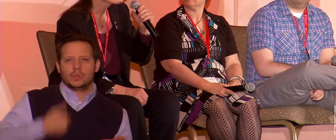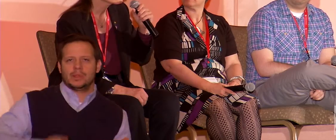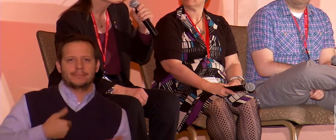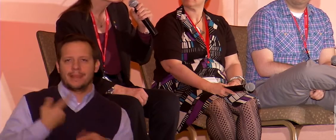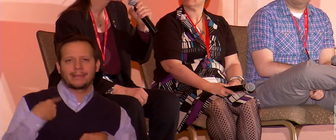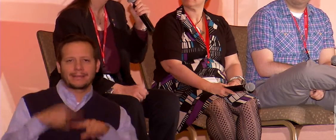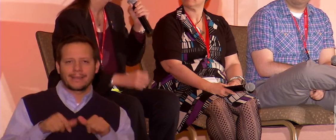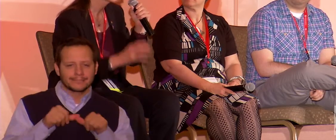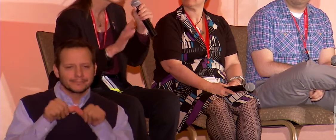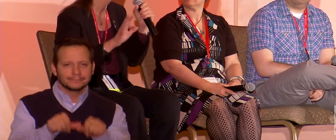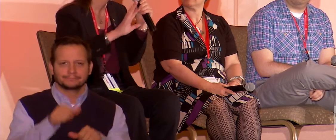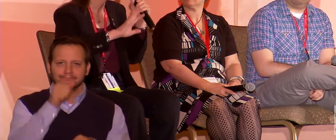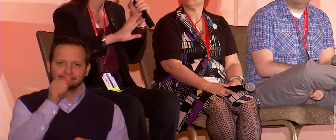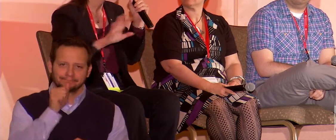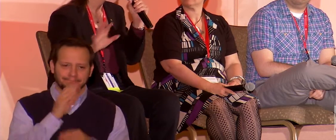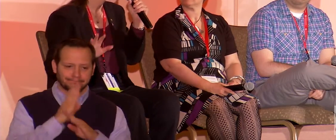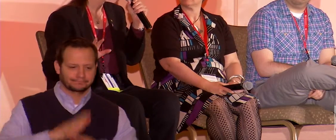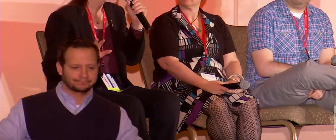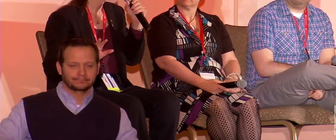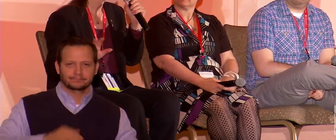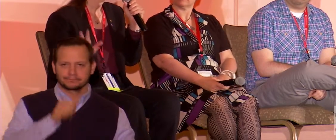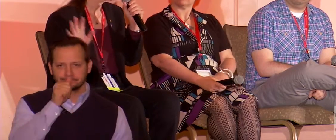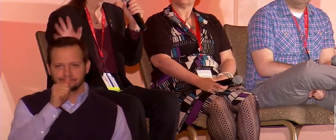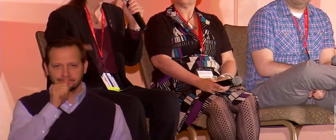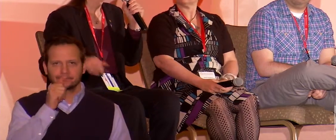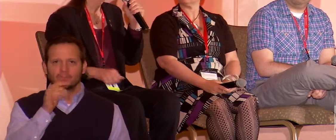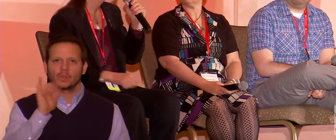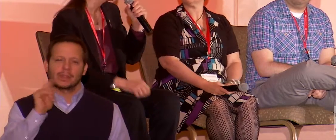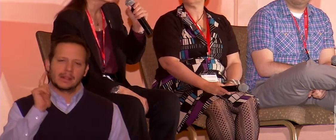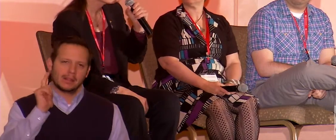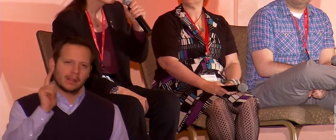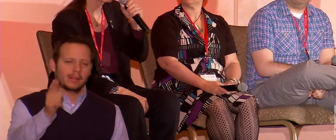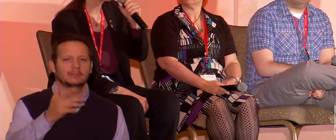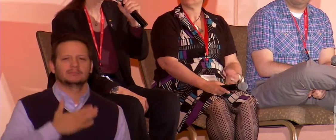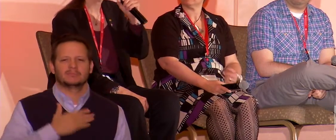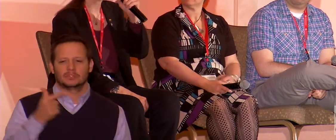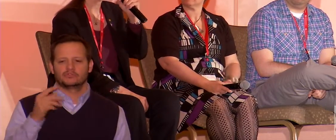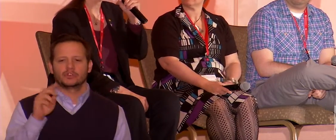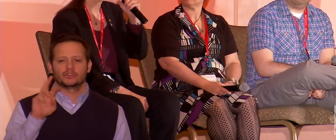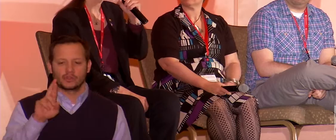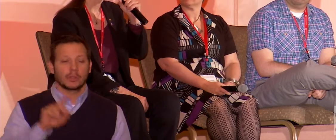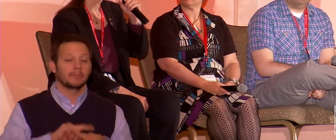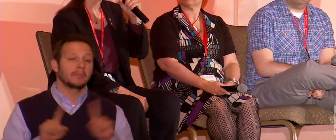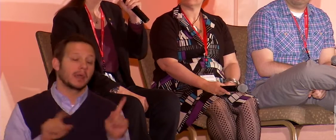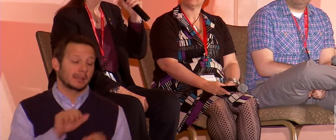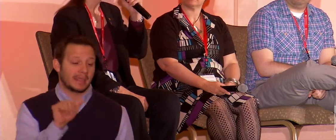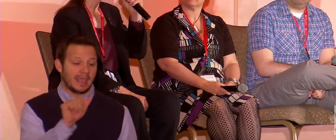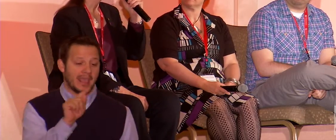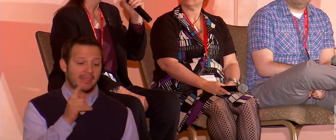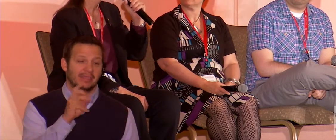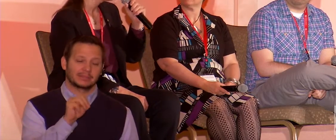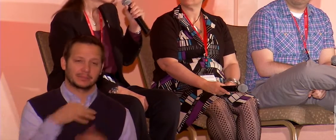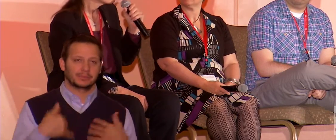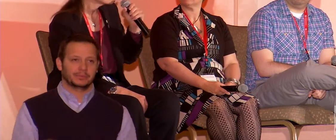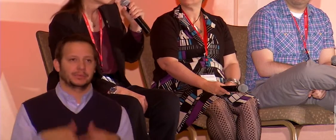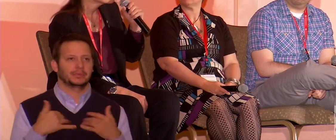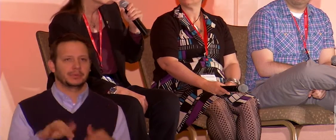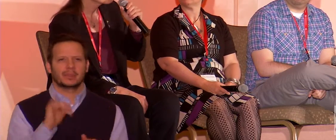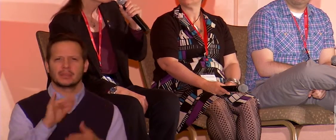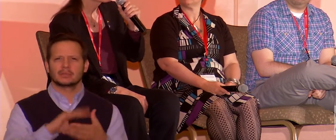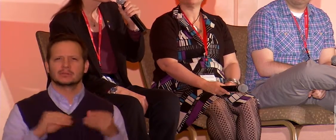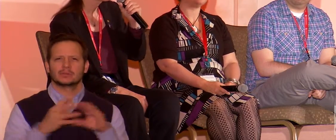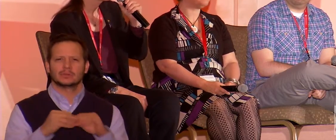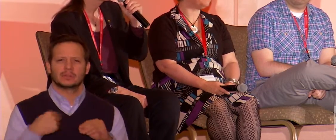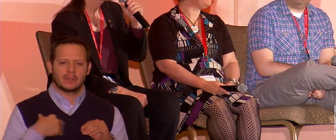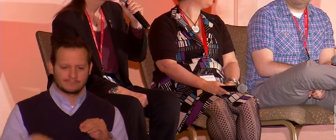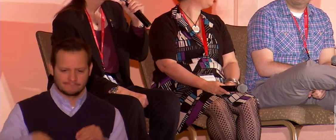kind of thing that led to a coming out around gender that it took longer. Now, the atheism, goodness sakes, that little story about finding the American